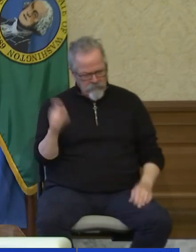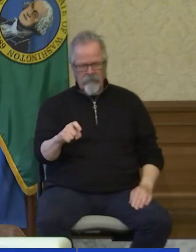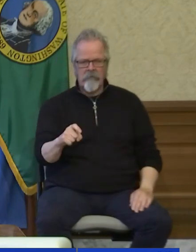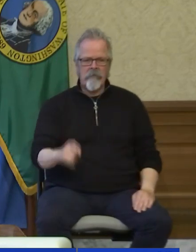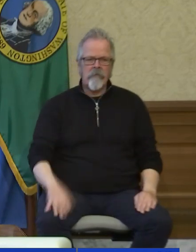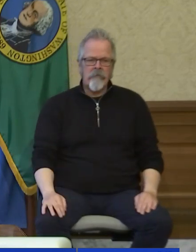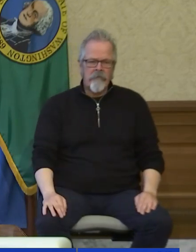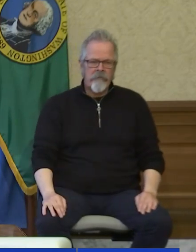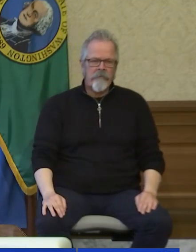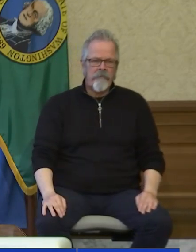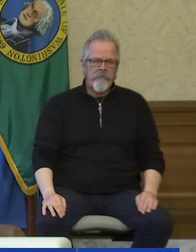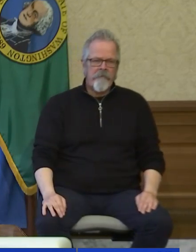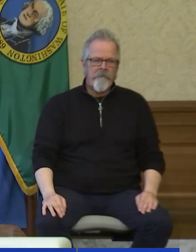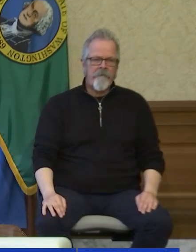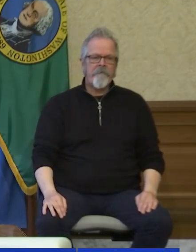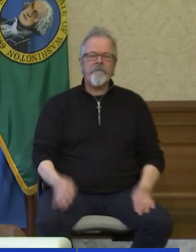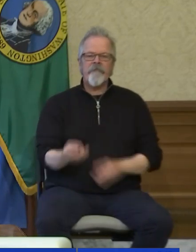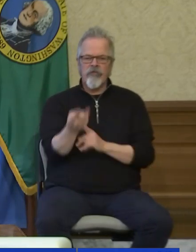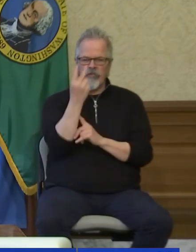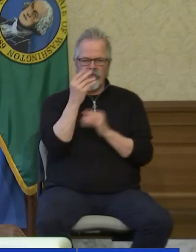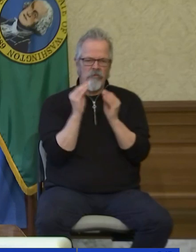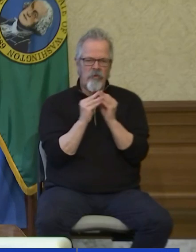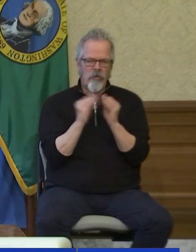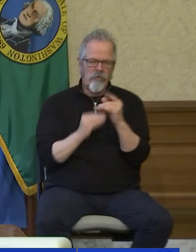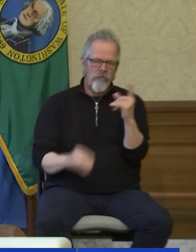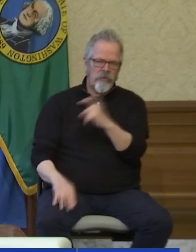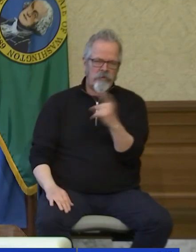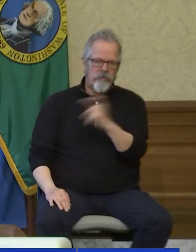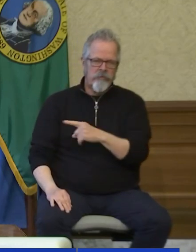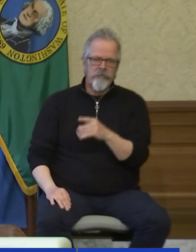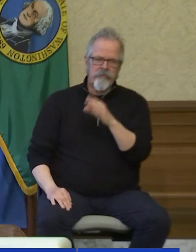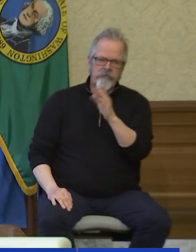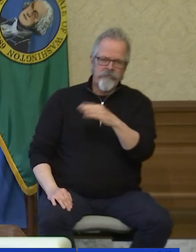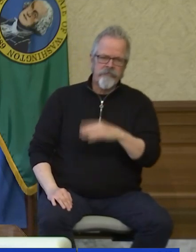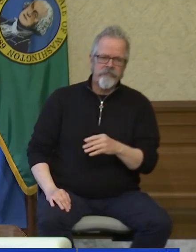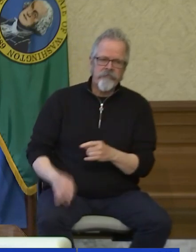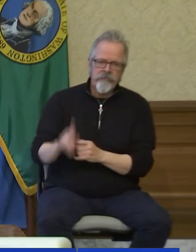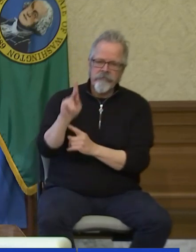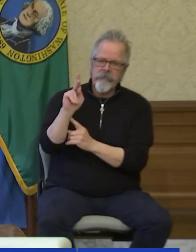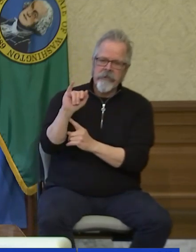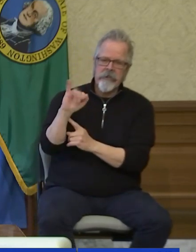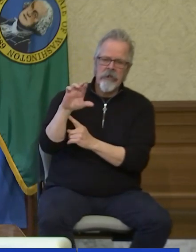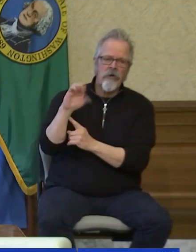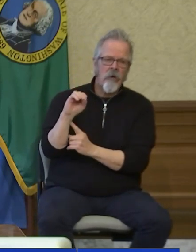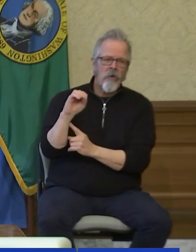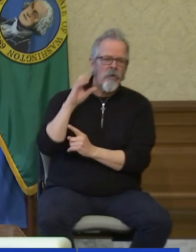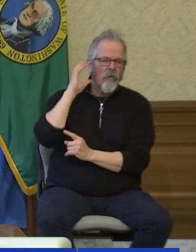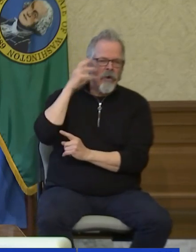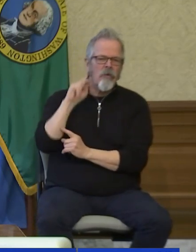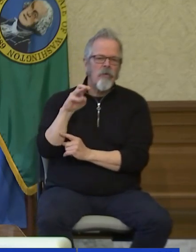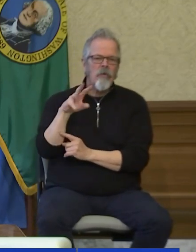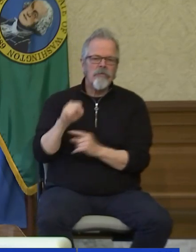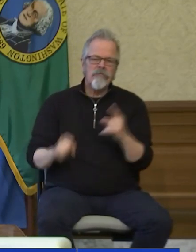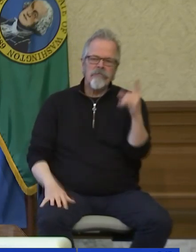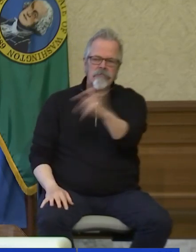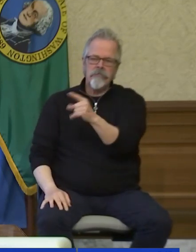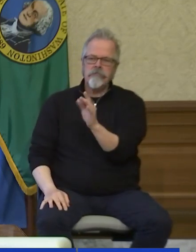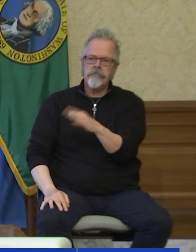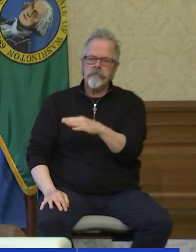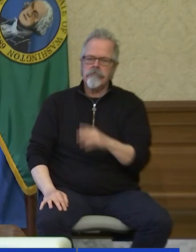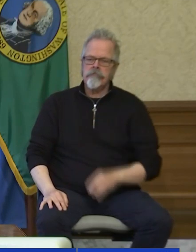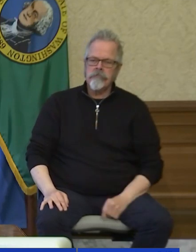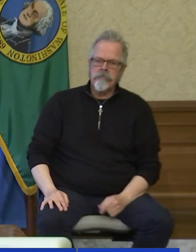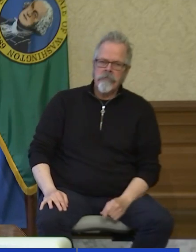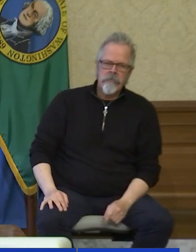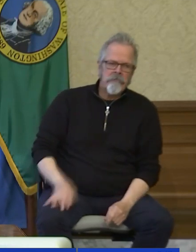We have time for 2 more questions. The next one comes from Hannah Scott with Fire Radio. Hi, Governor. 2 parts. Wanted to ask